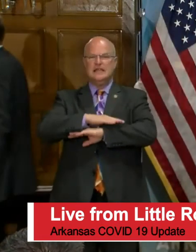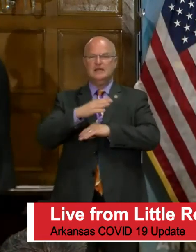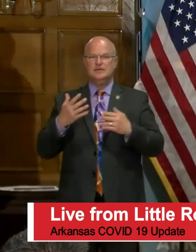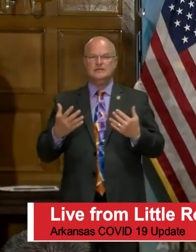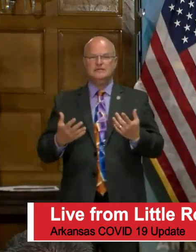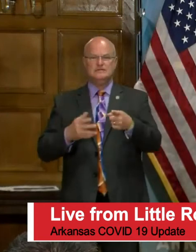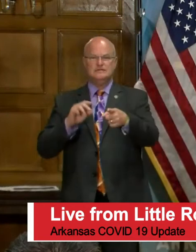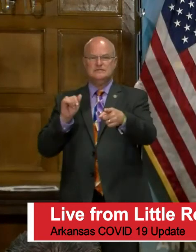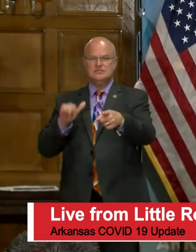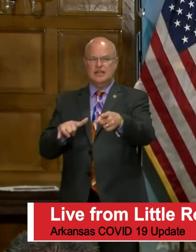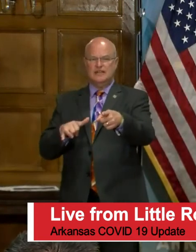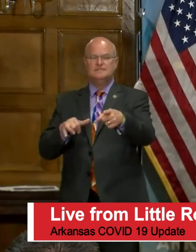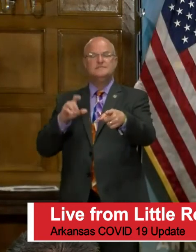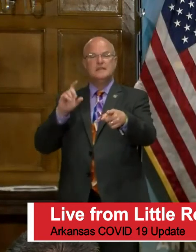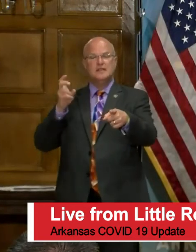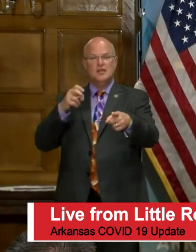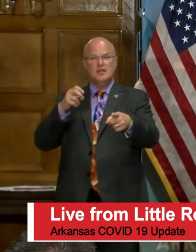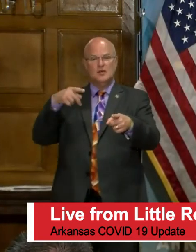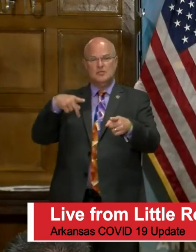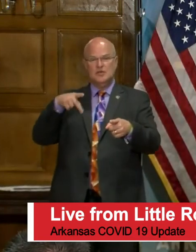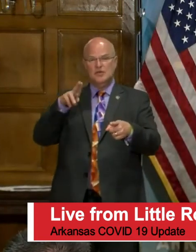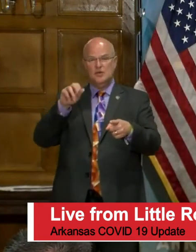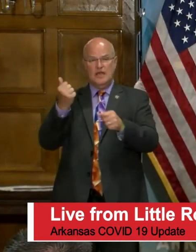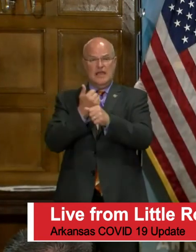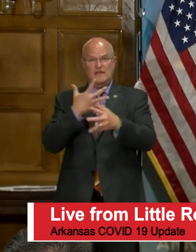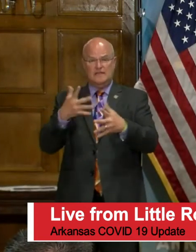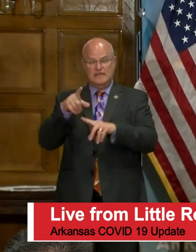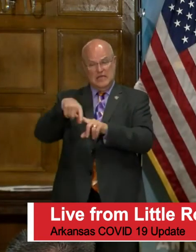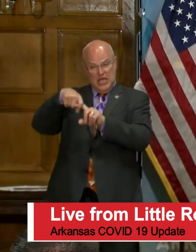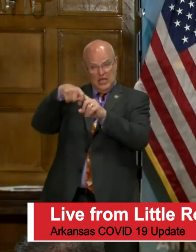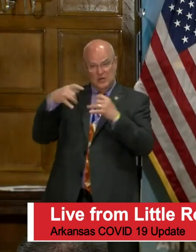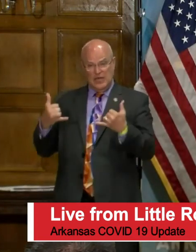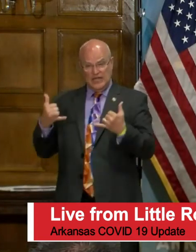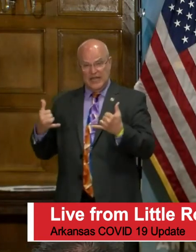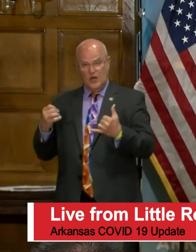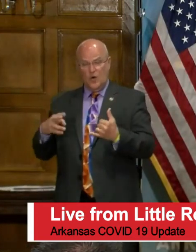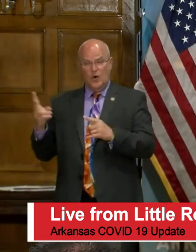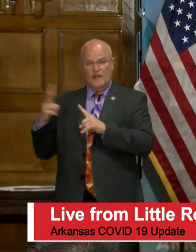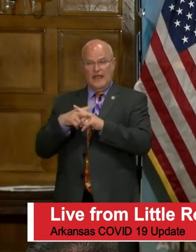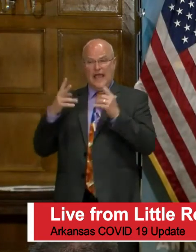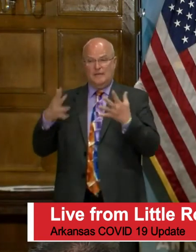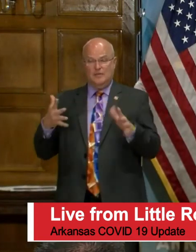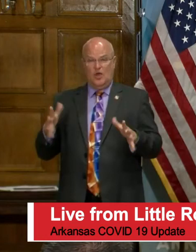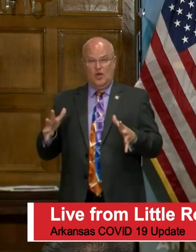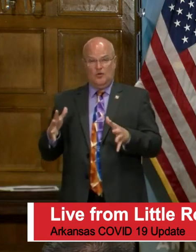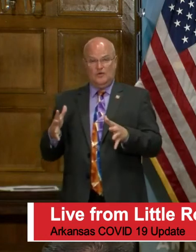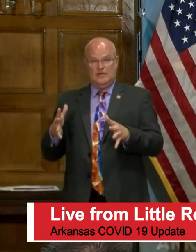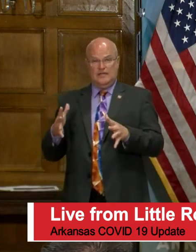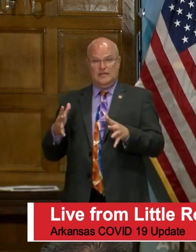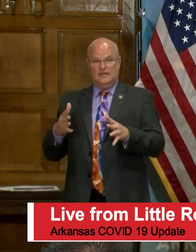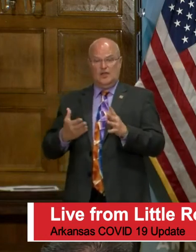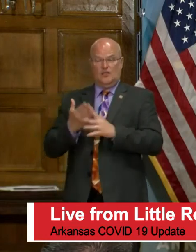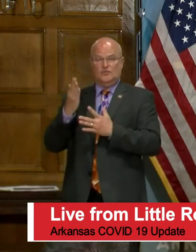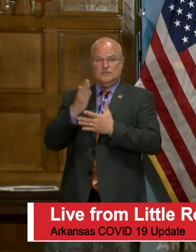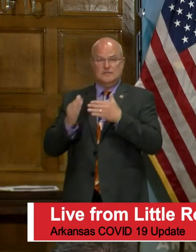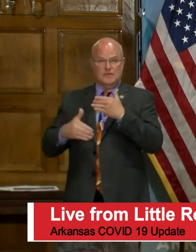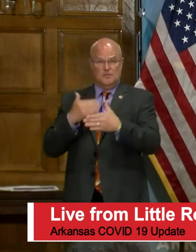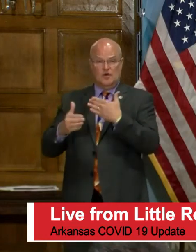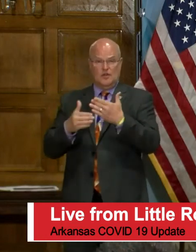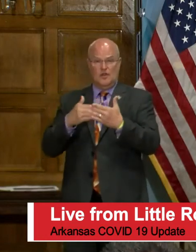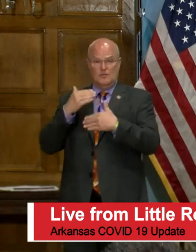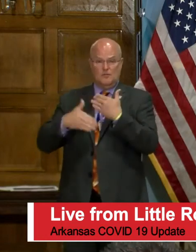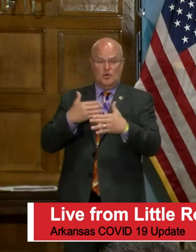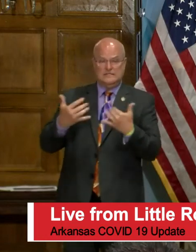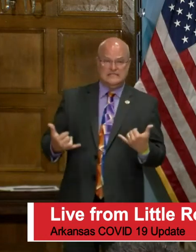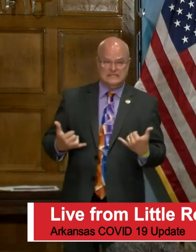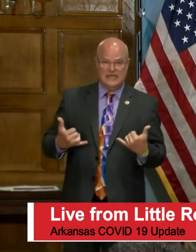here. Jay. So in terms of the PUA website, is everything on pause right now, or are those applicants that have already gone through some of that process, are those